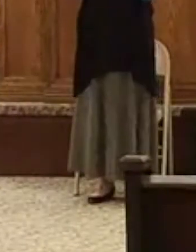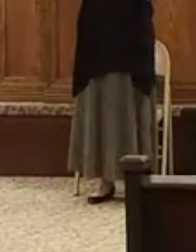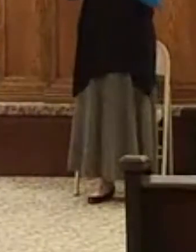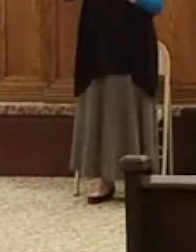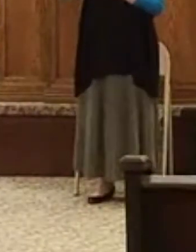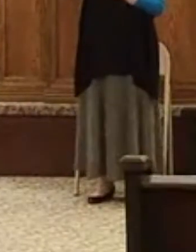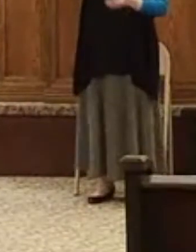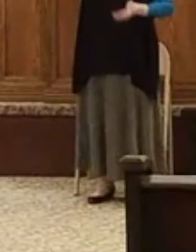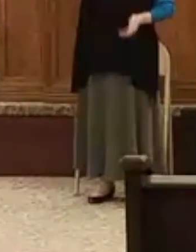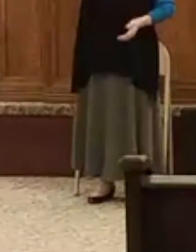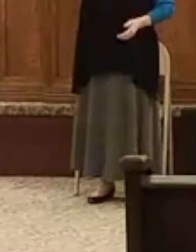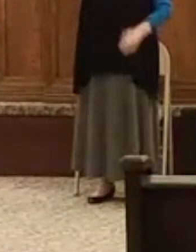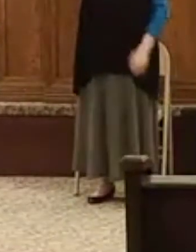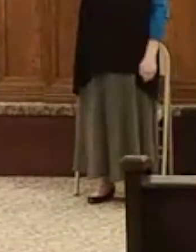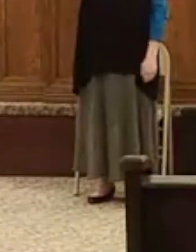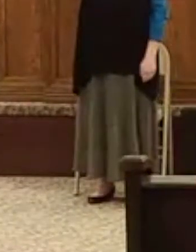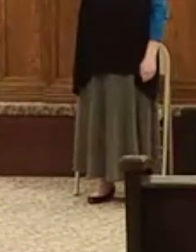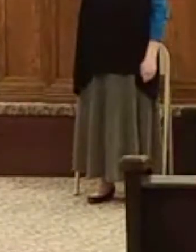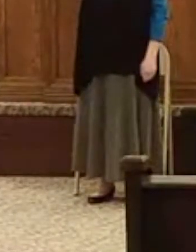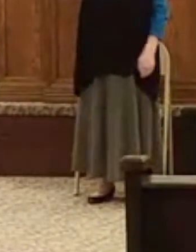help somebody find Calvary.